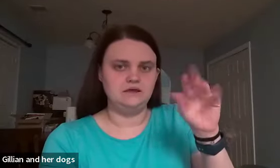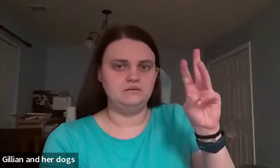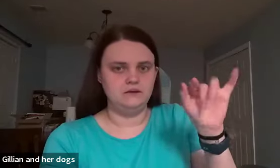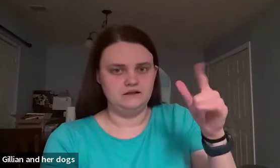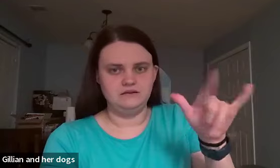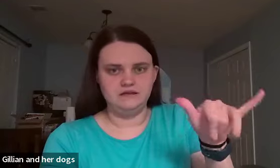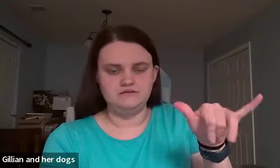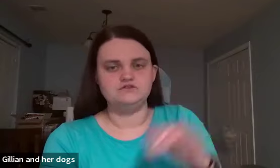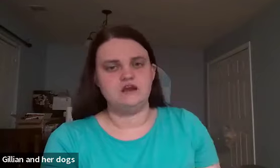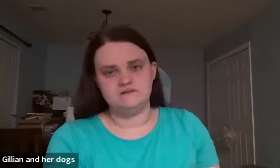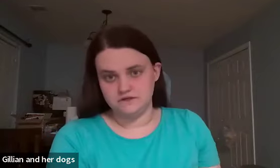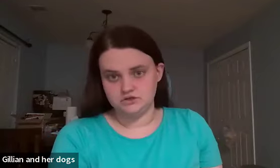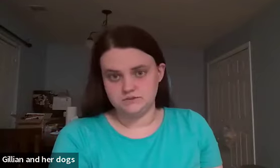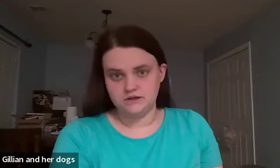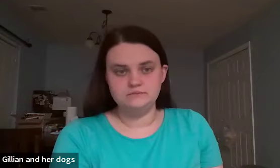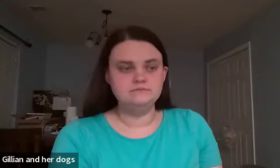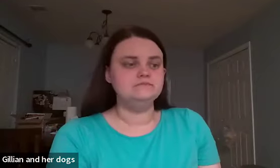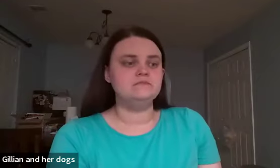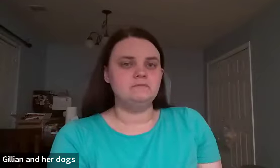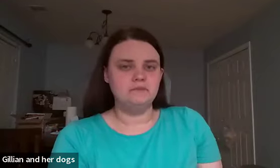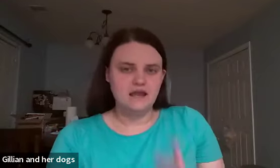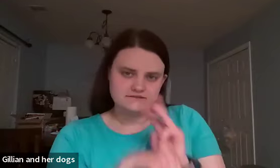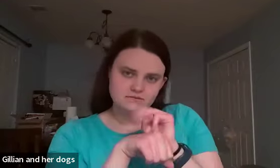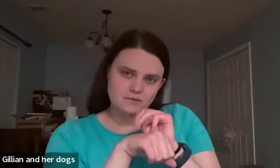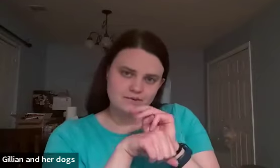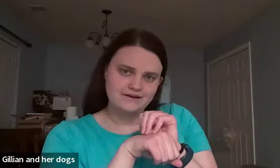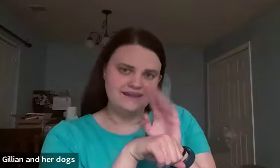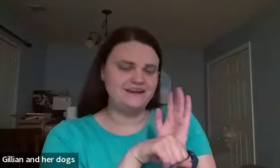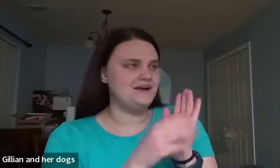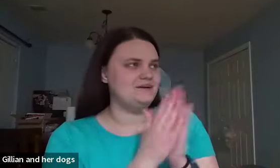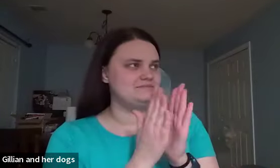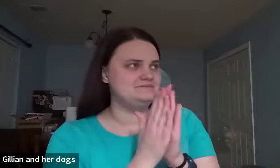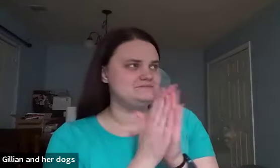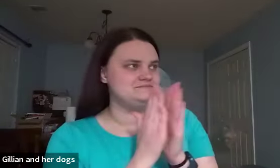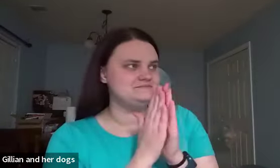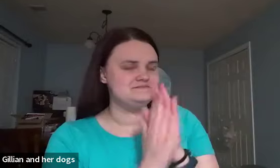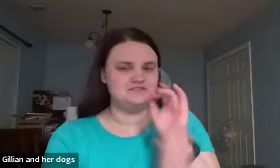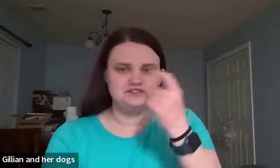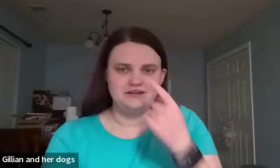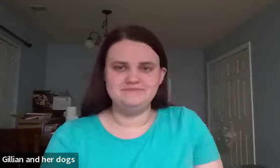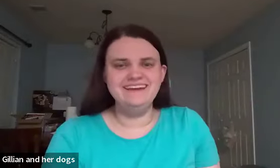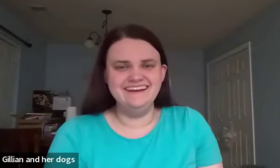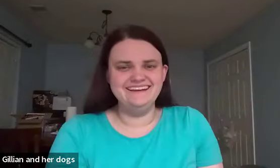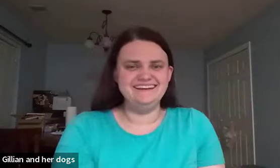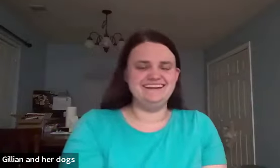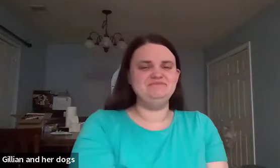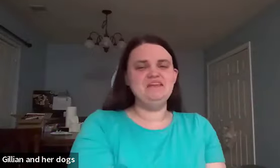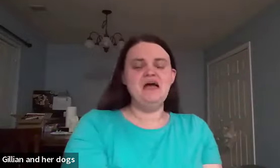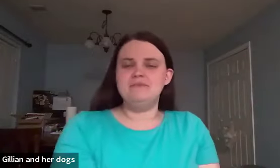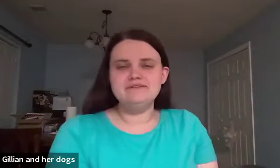Piggly Wiggly. Those are kind of finger spelled. But I have seen Walmart and Target. Maybe